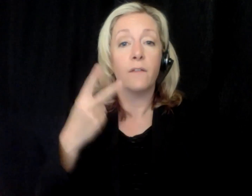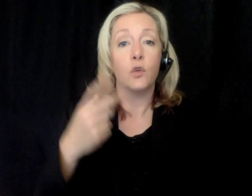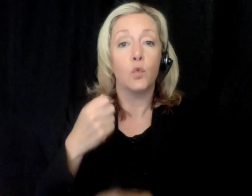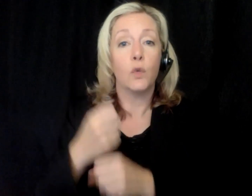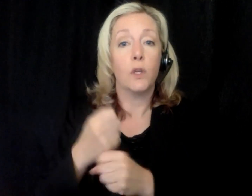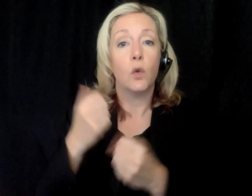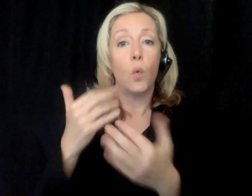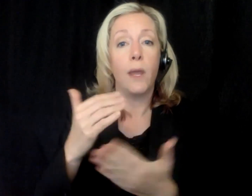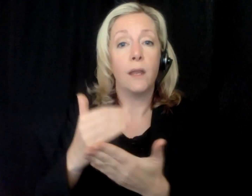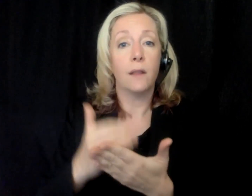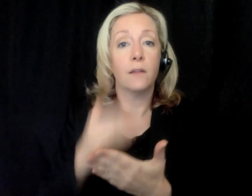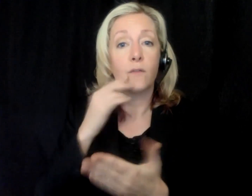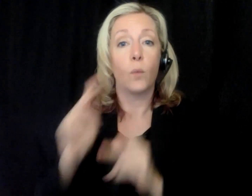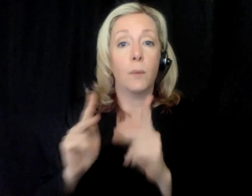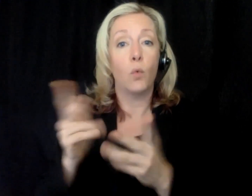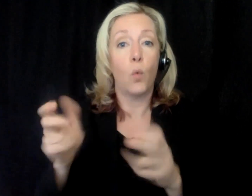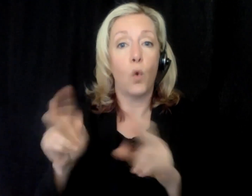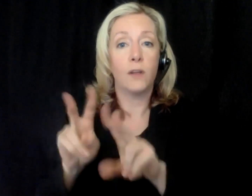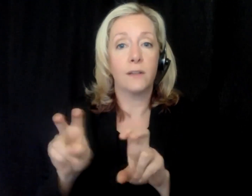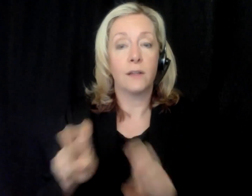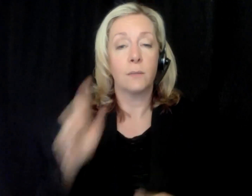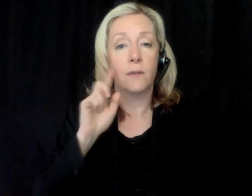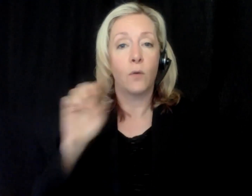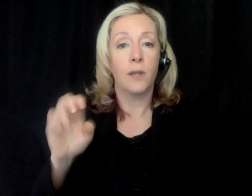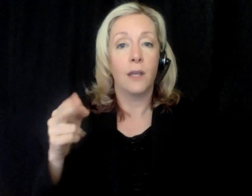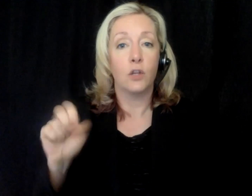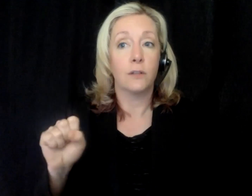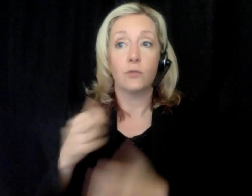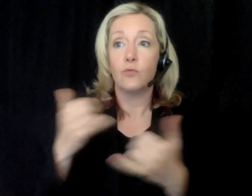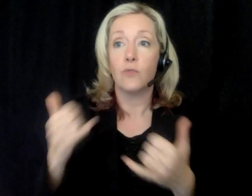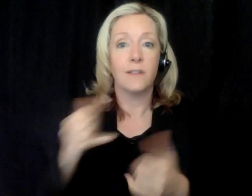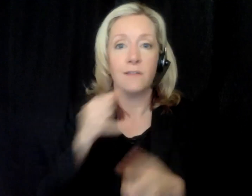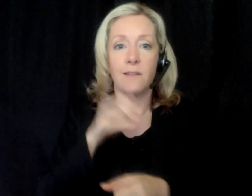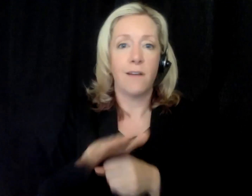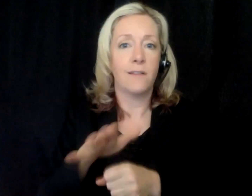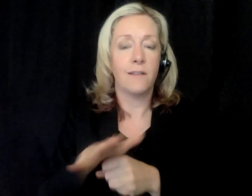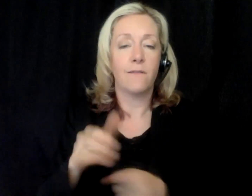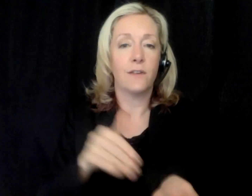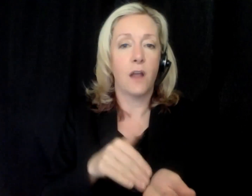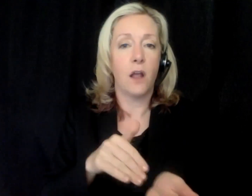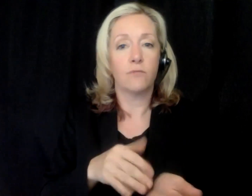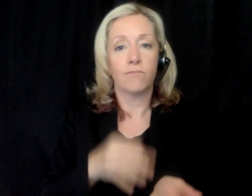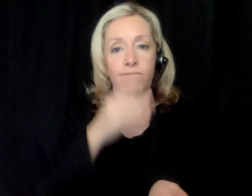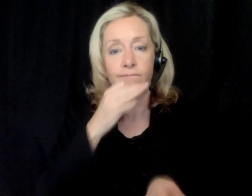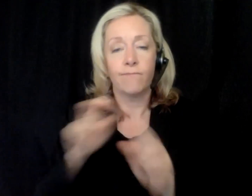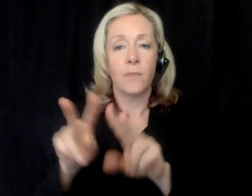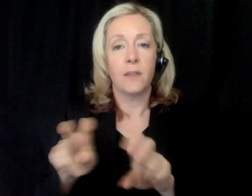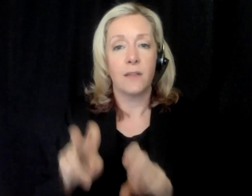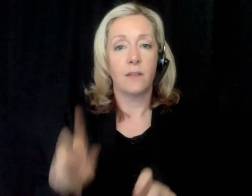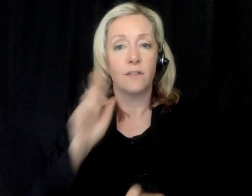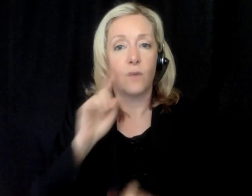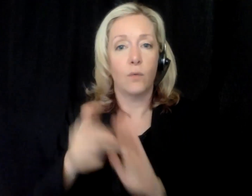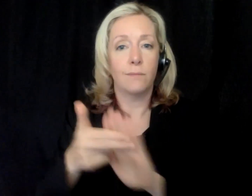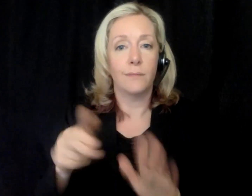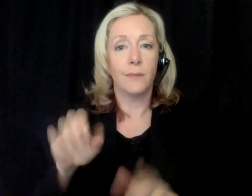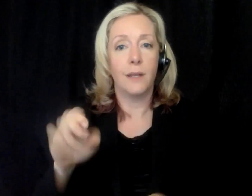for people who want to be assessed. There are too few medical doctors who are doing this type of assessment. And part